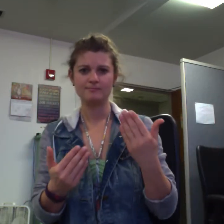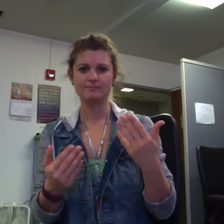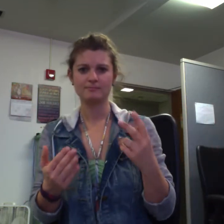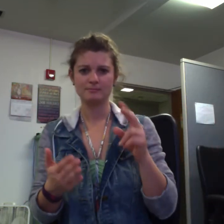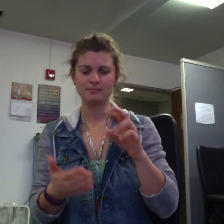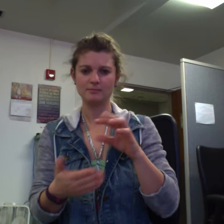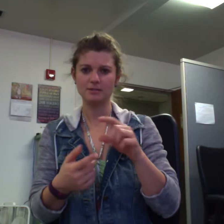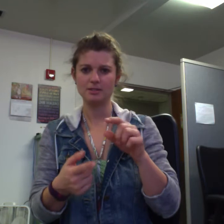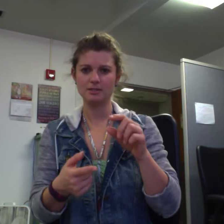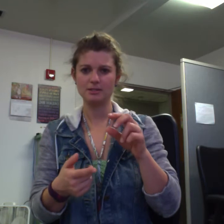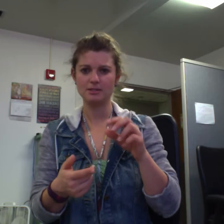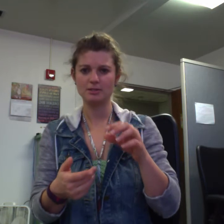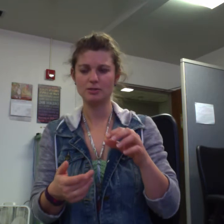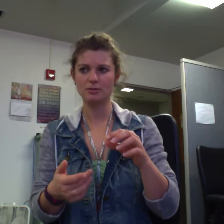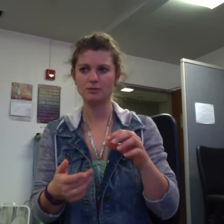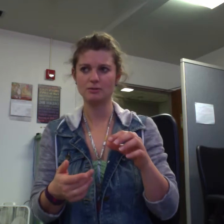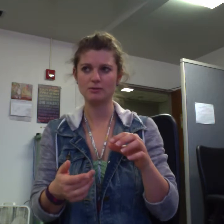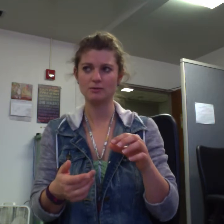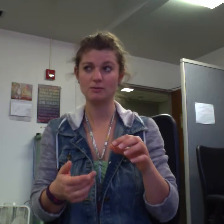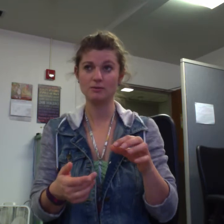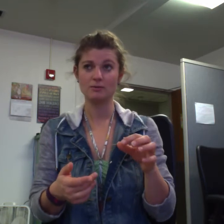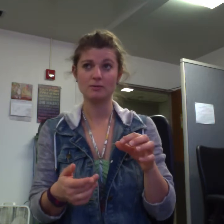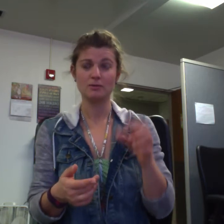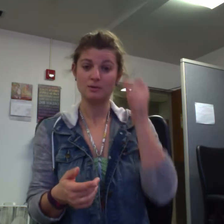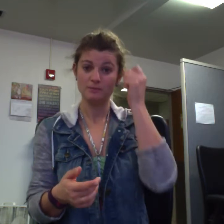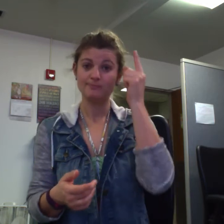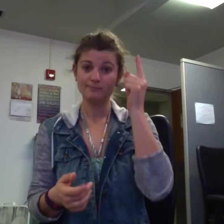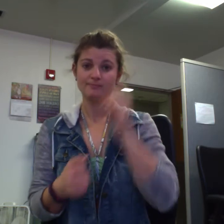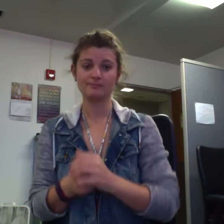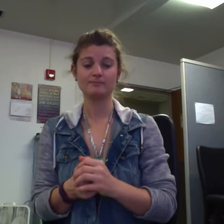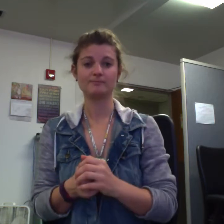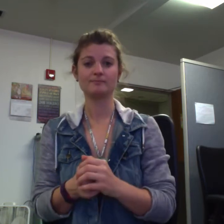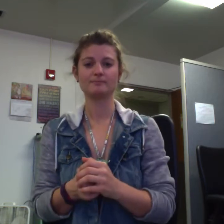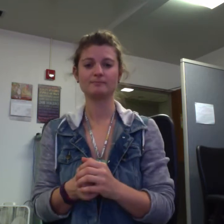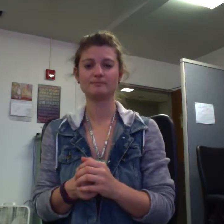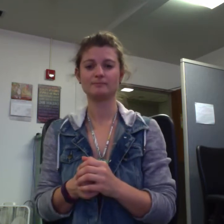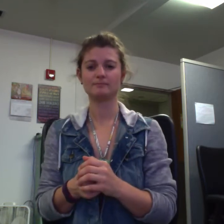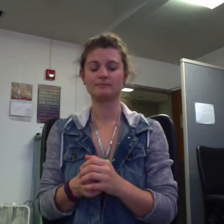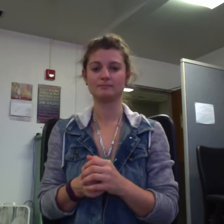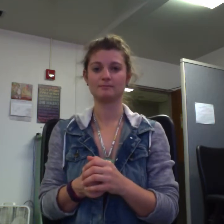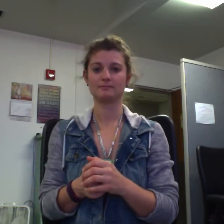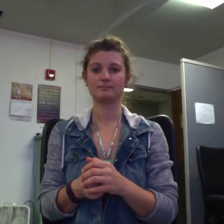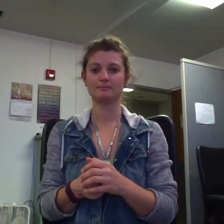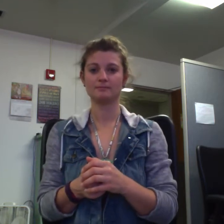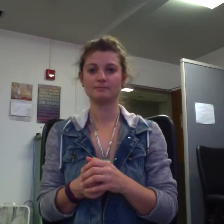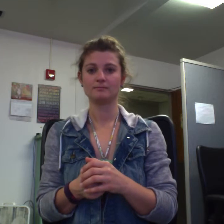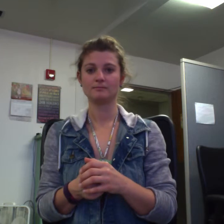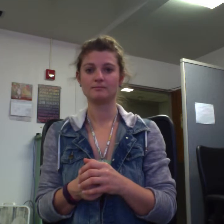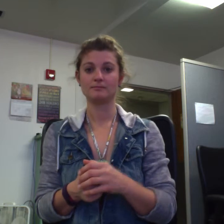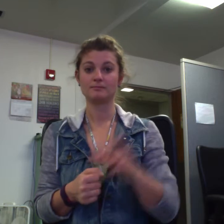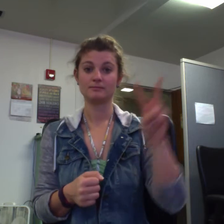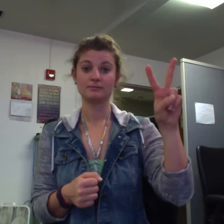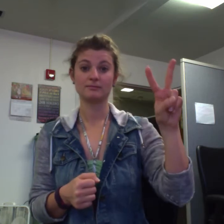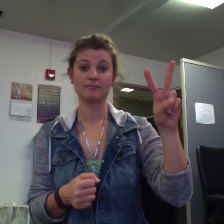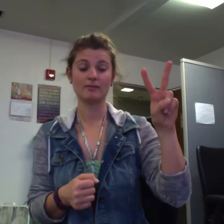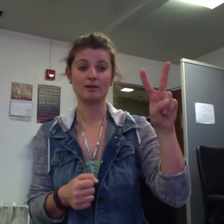So in each practice, you get a model sentence. And in this case, this one's from the Velveteen Rabbit. And it's when a child loves